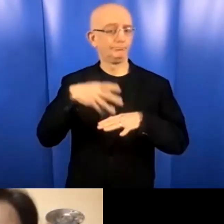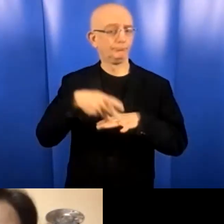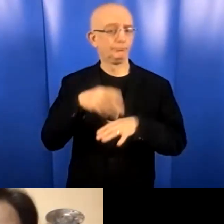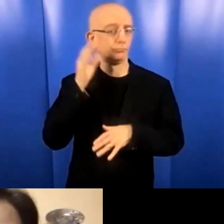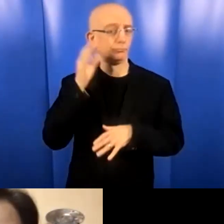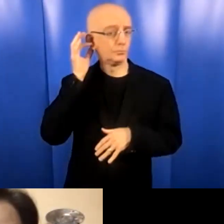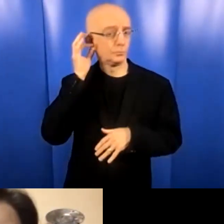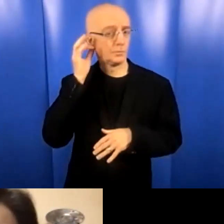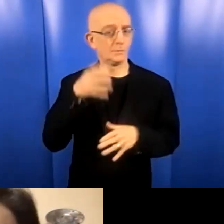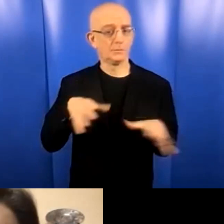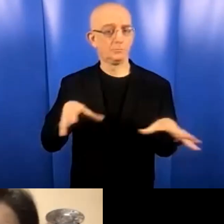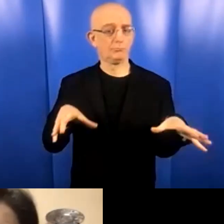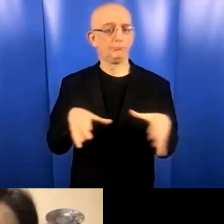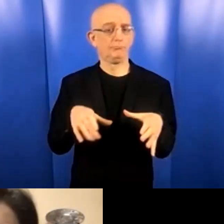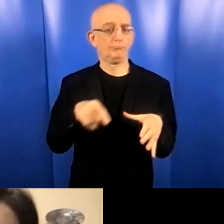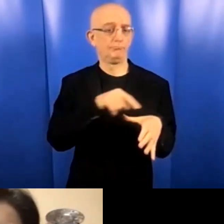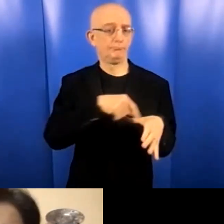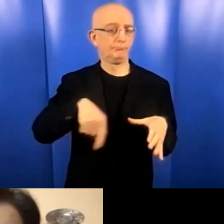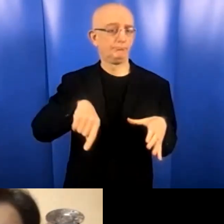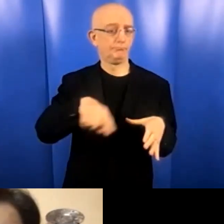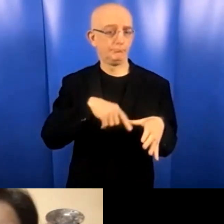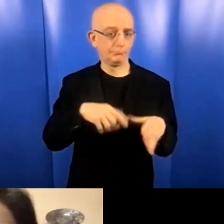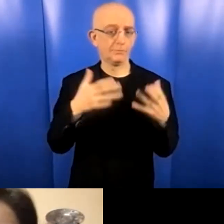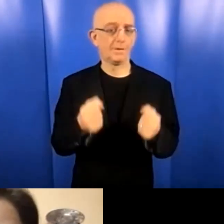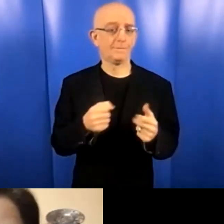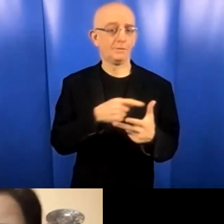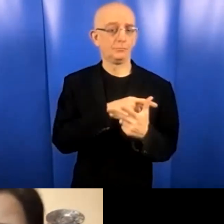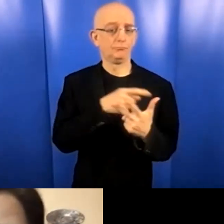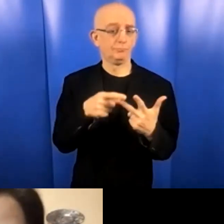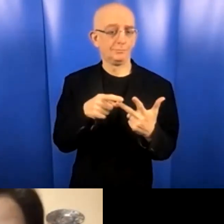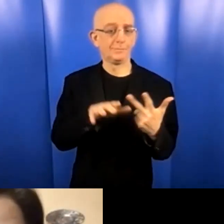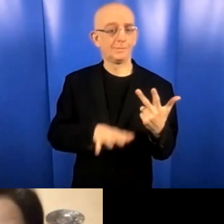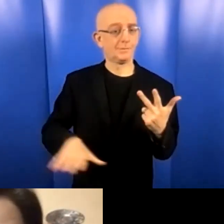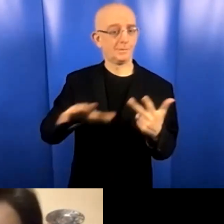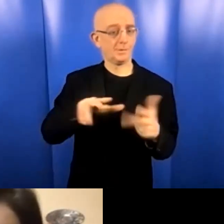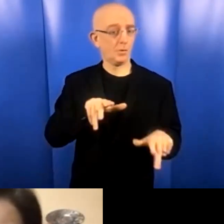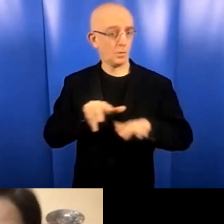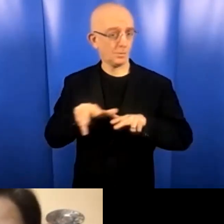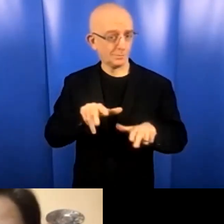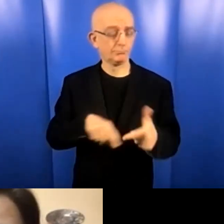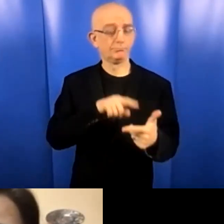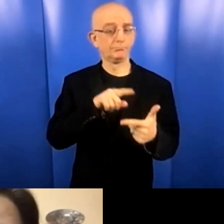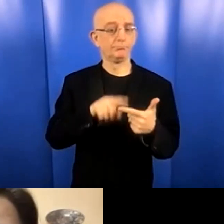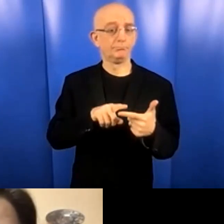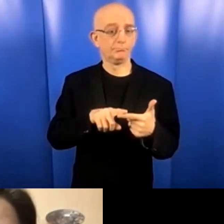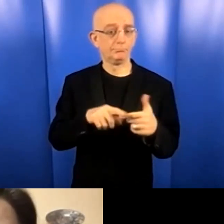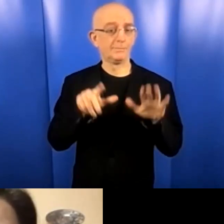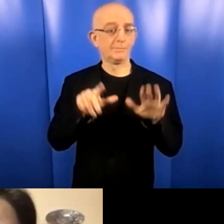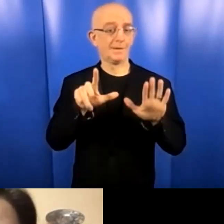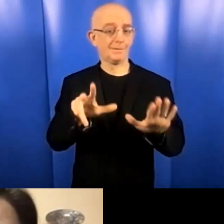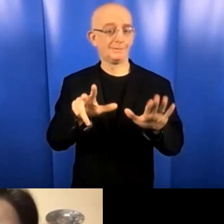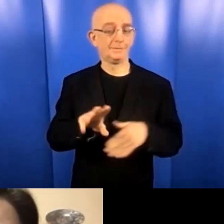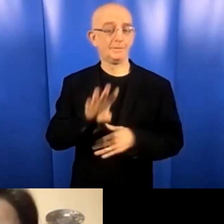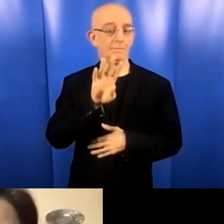and also 84 district, province and local chapters here in Nepal. And we,